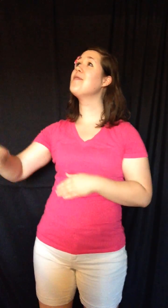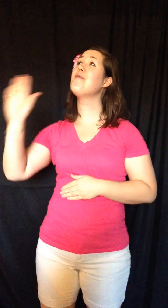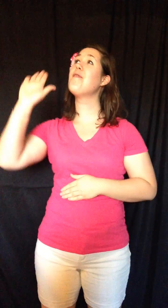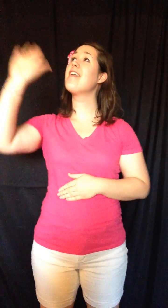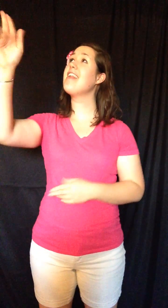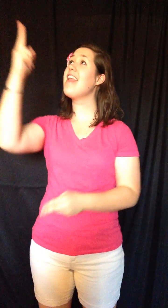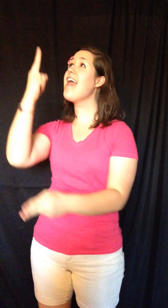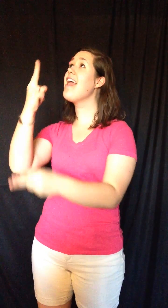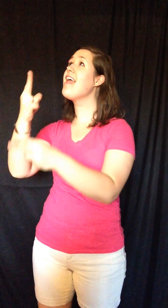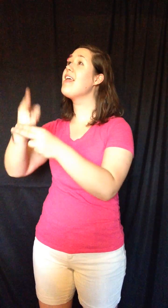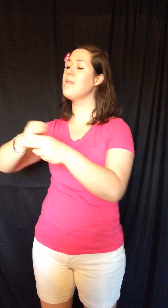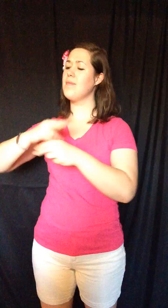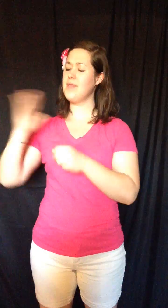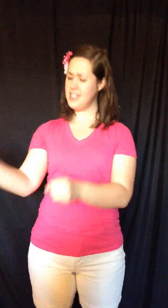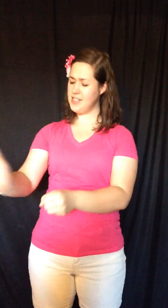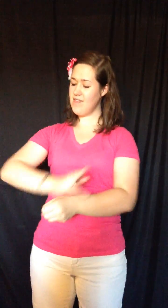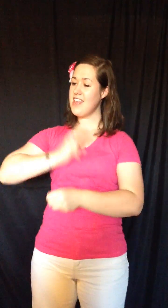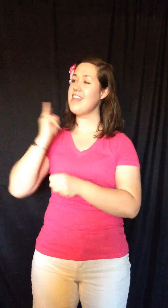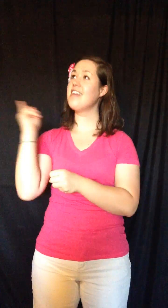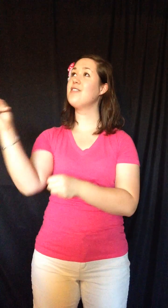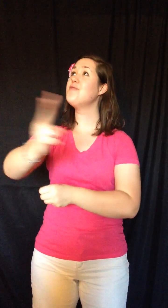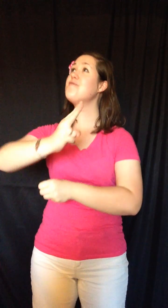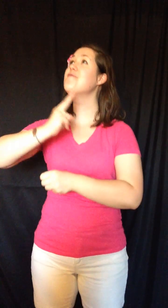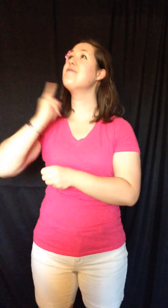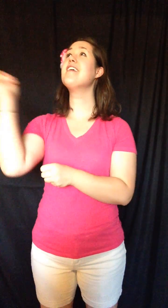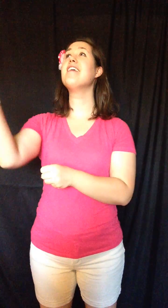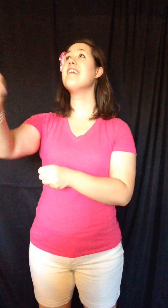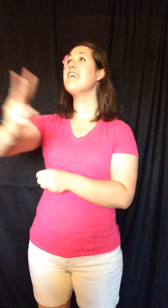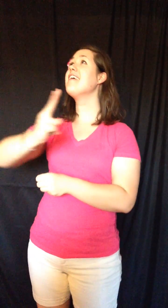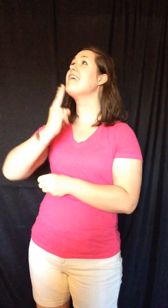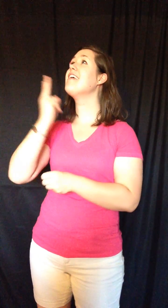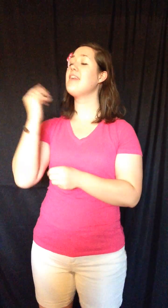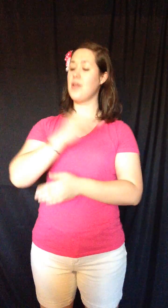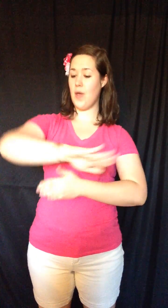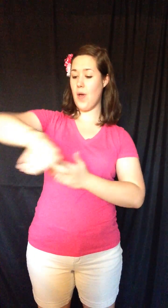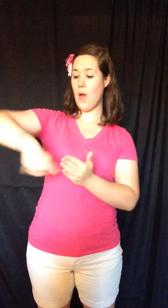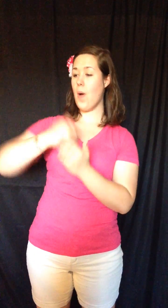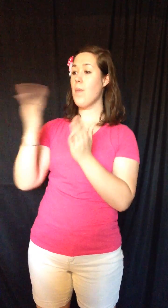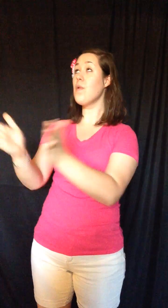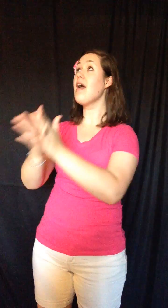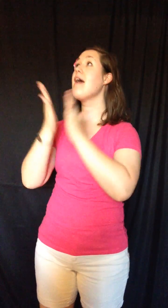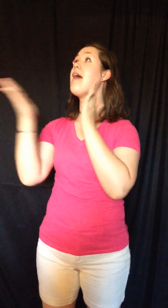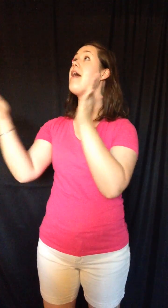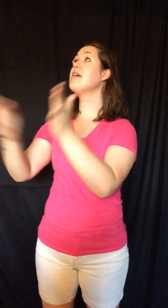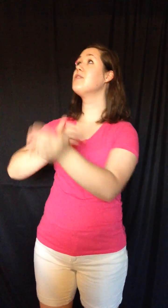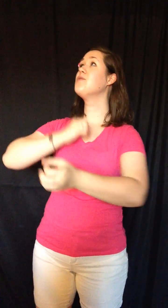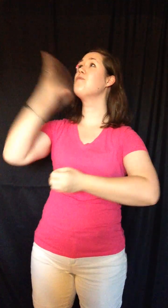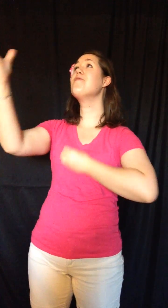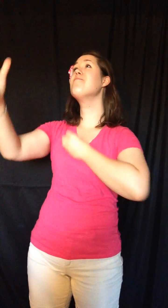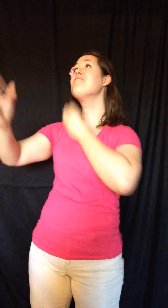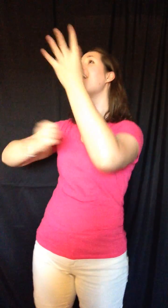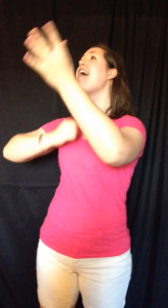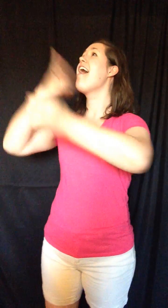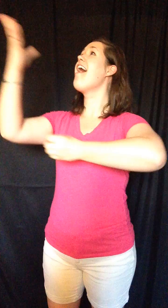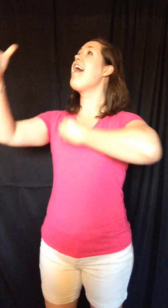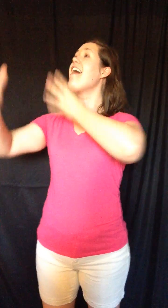Your name is victory All praise will rise